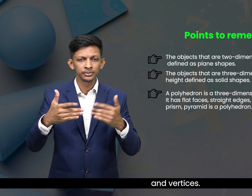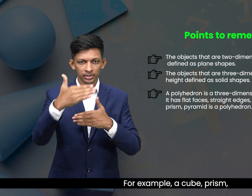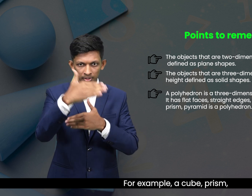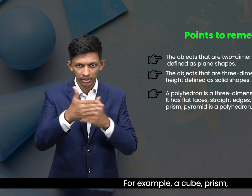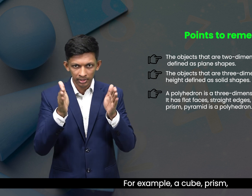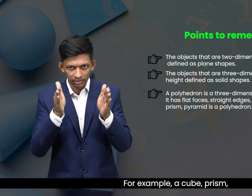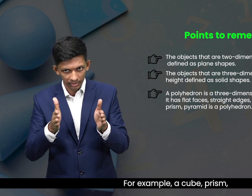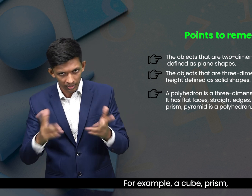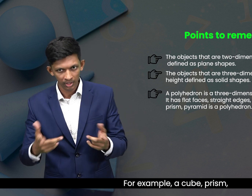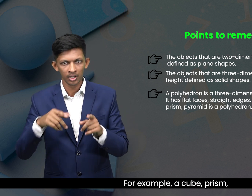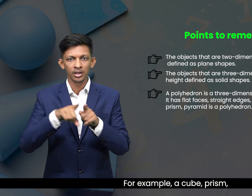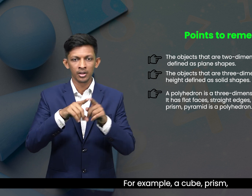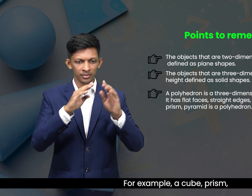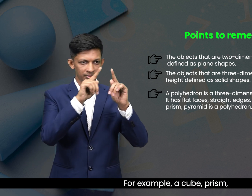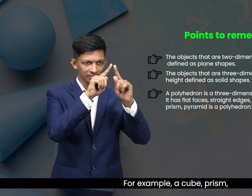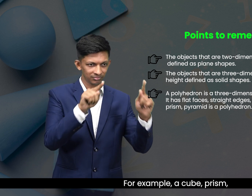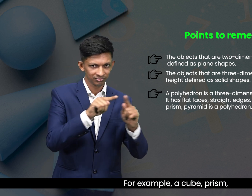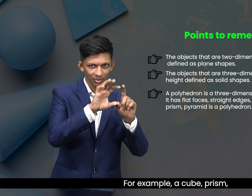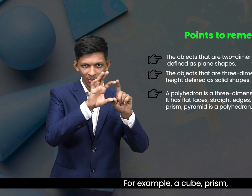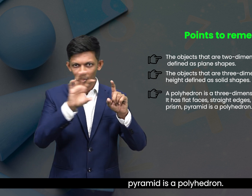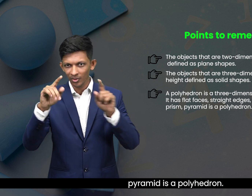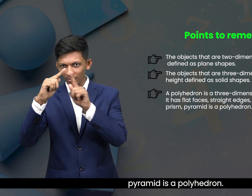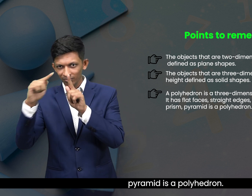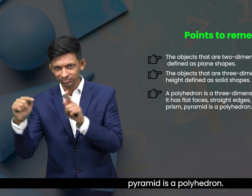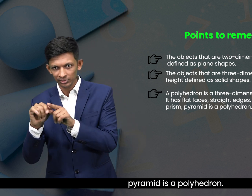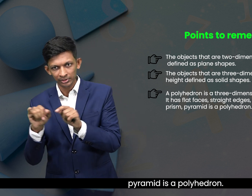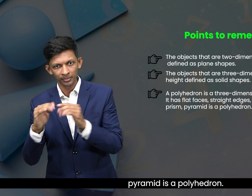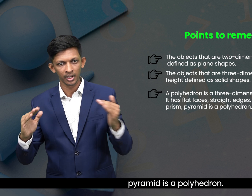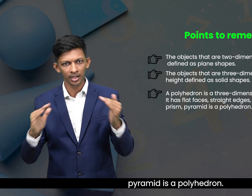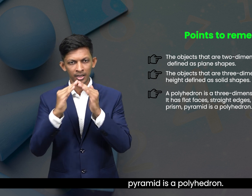For example, a cube, prism, pyramid is a polyhedron.